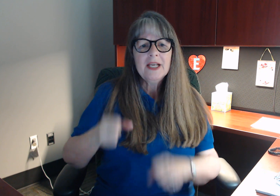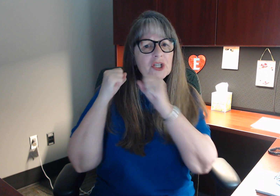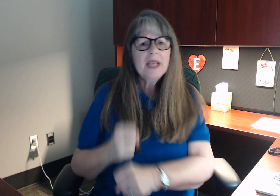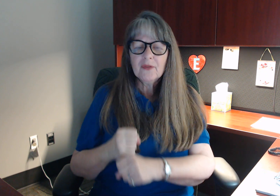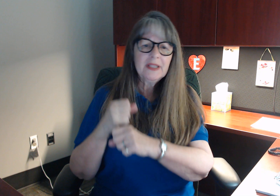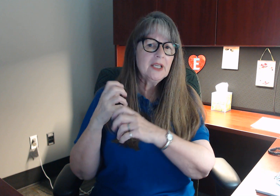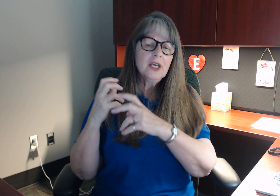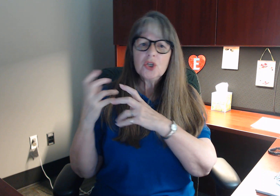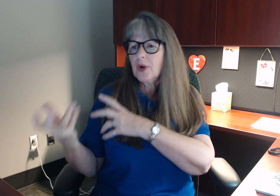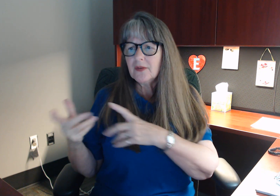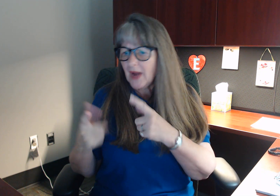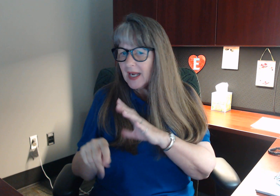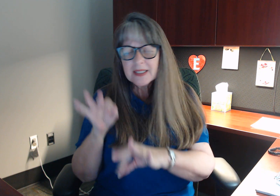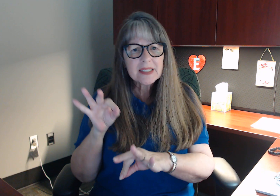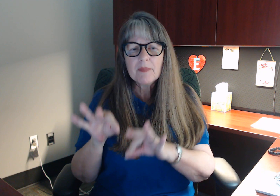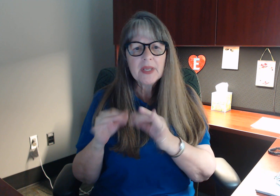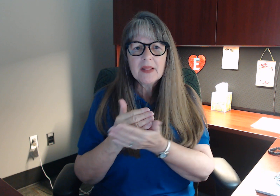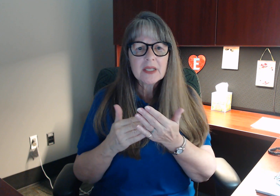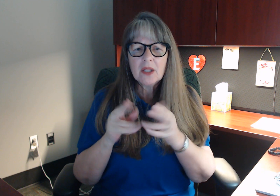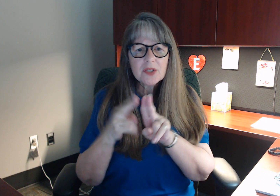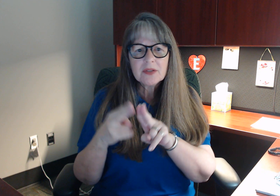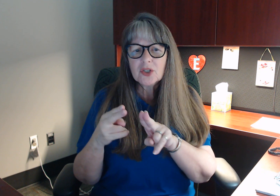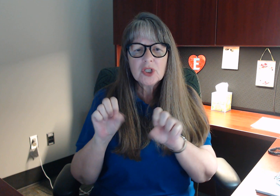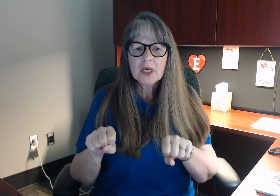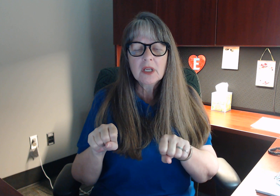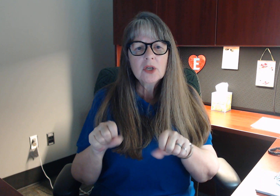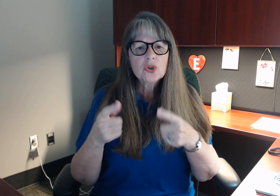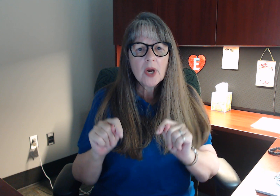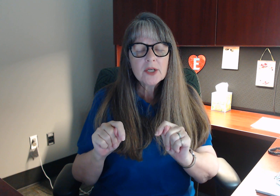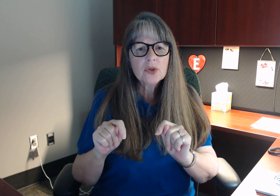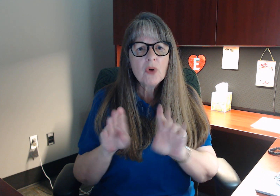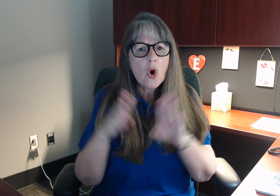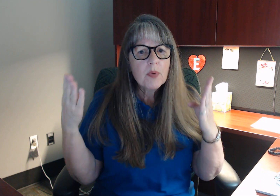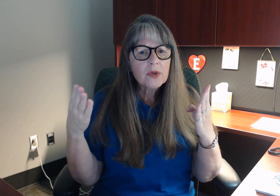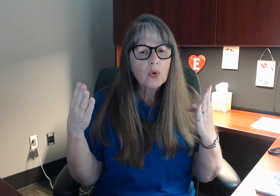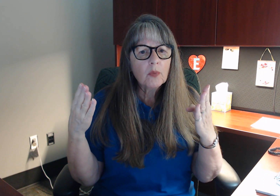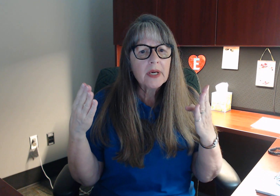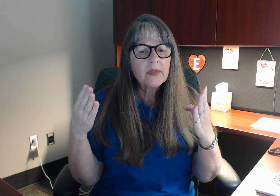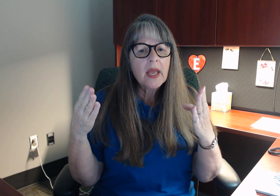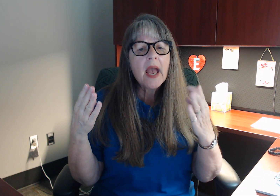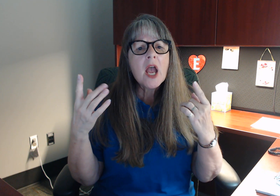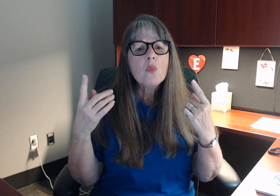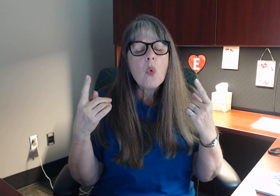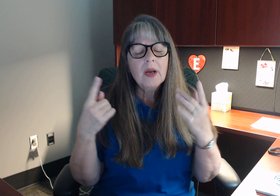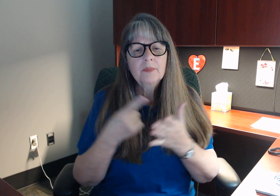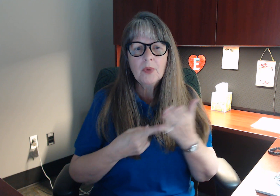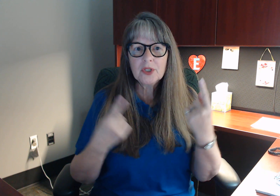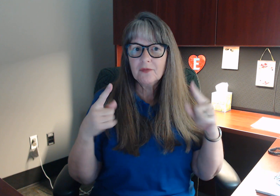did everything. She tried to find something in the closet that she could try to open the door with. And what she